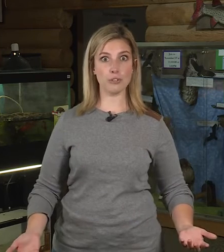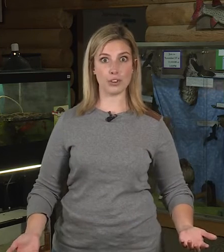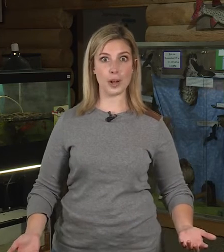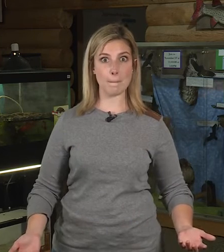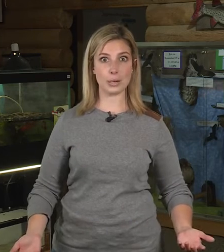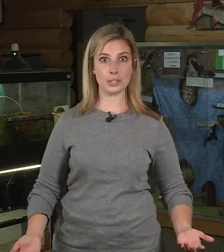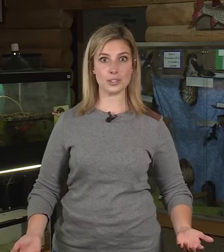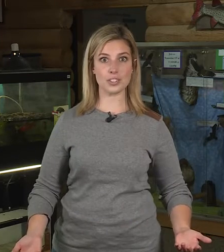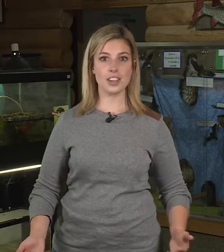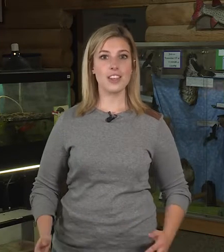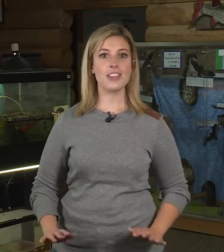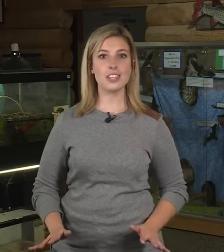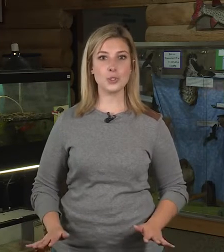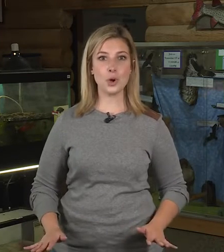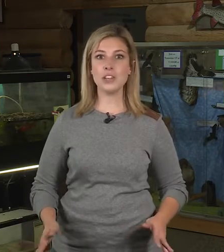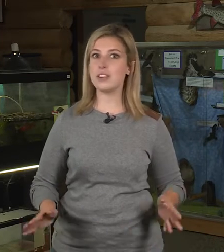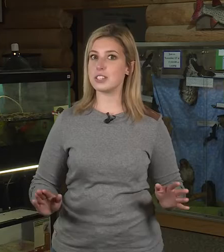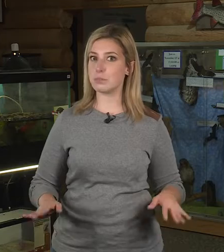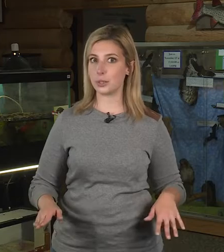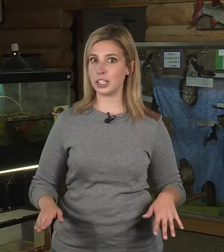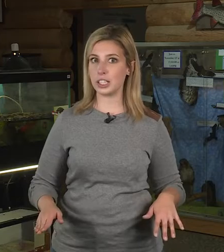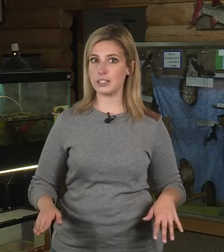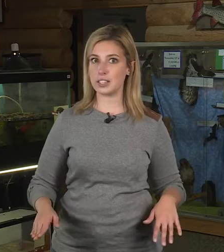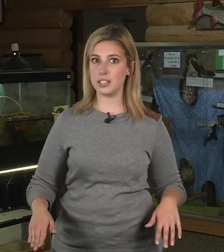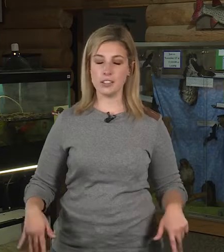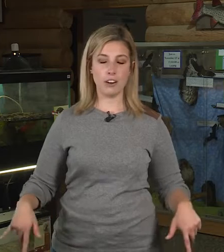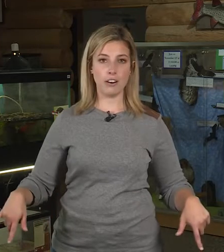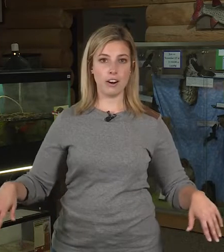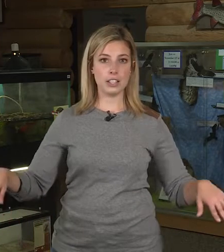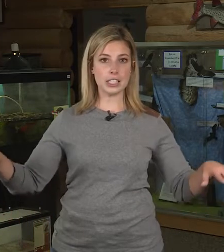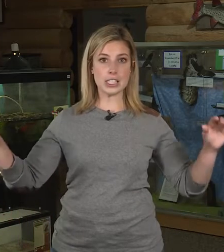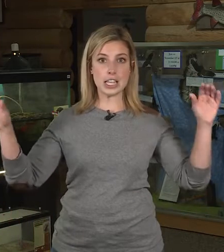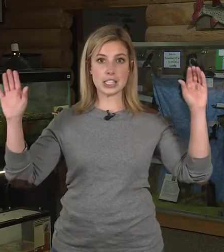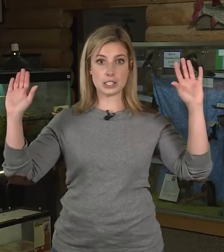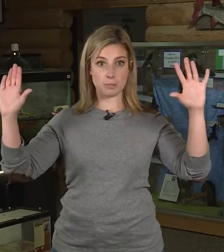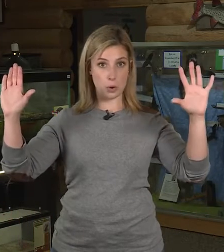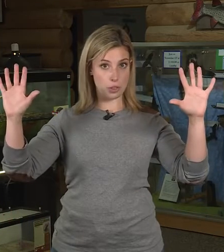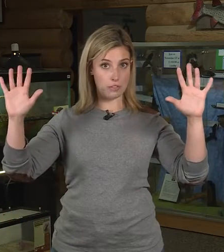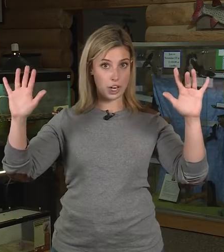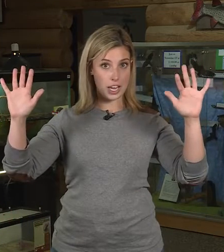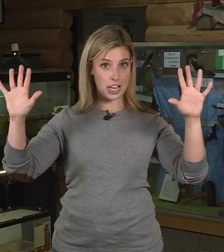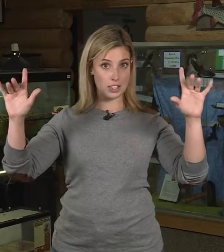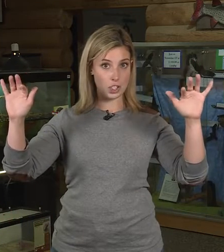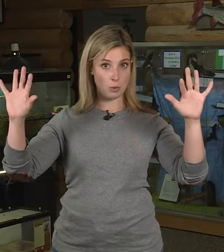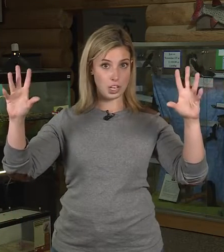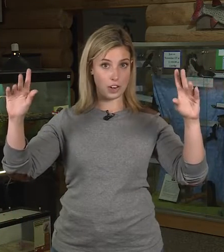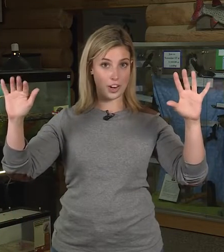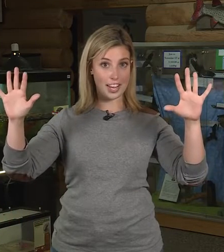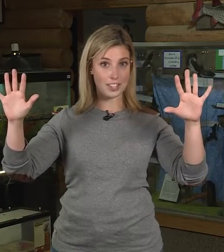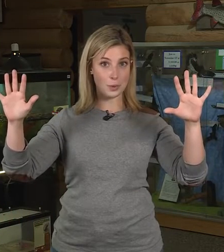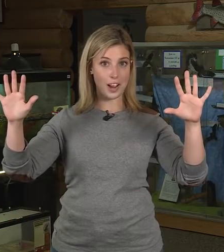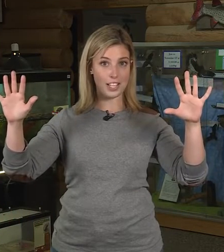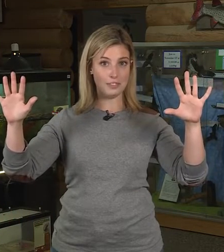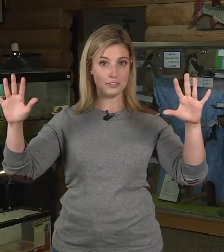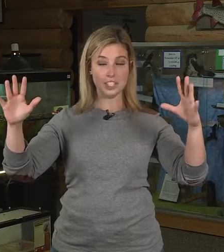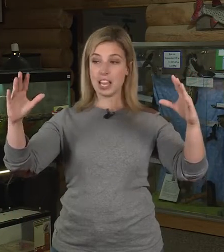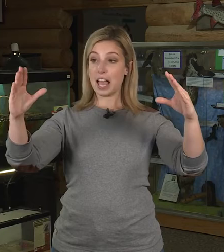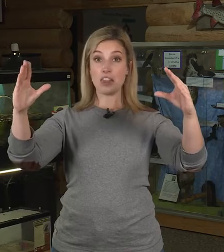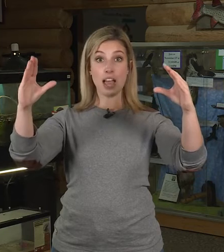for numbers. This one is pretty easy. All it takes is both of our hands, so we'll get our hands ready. And